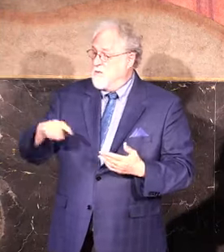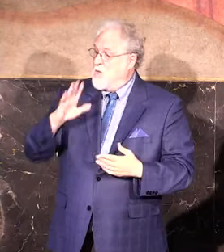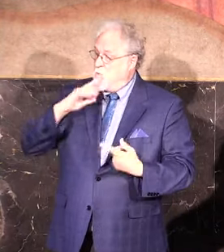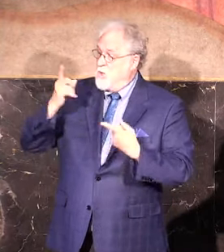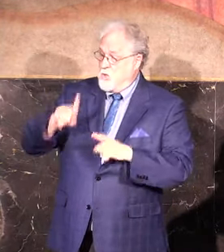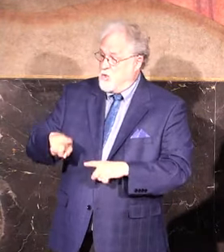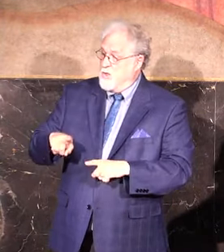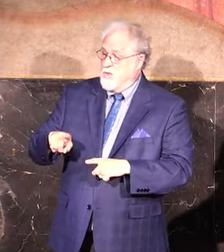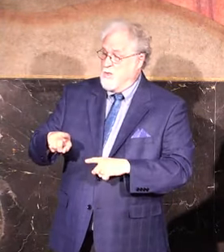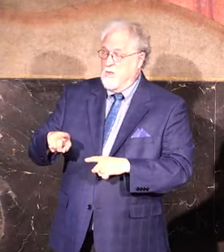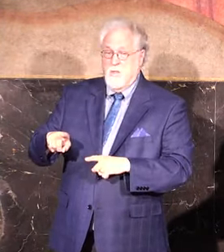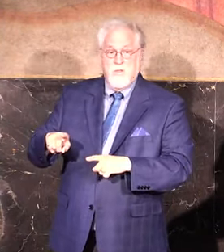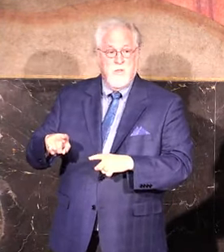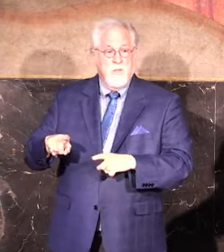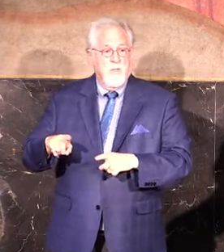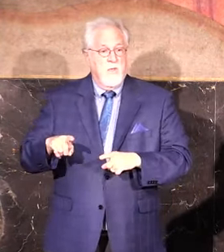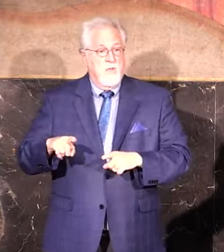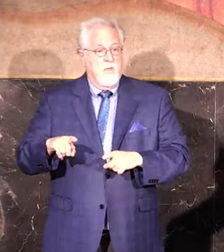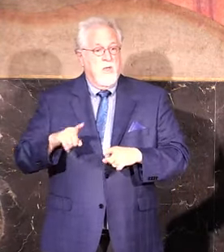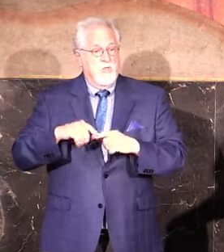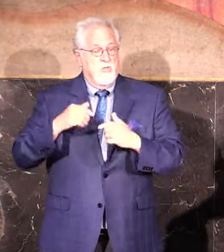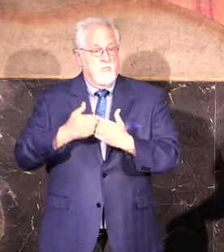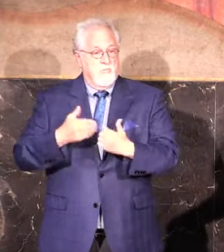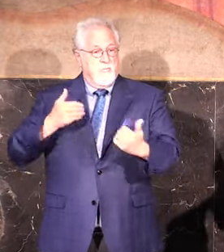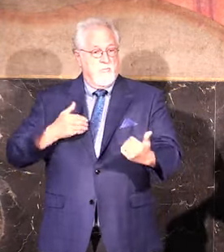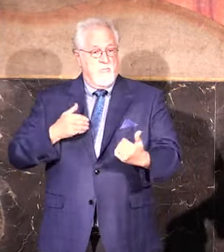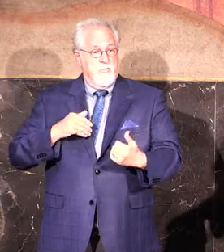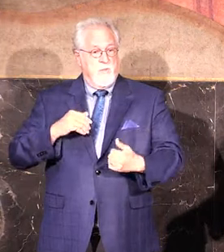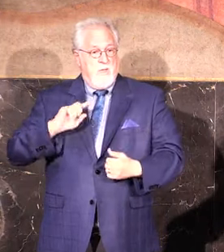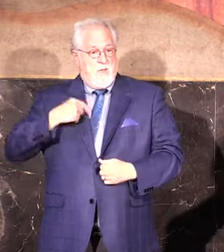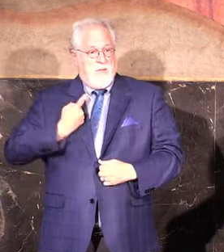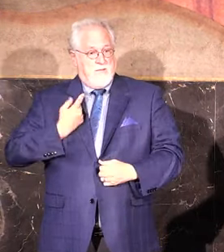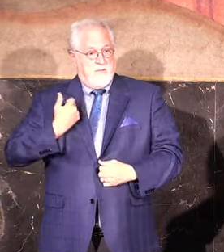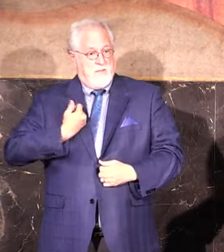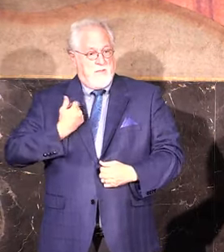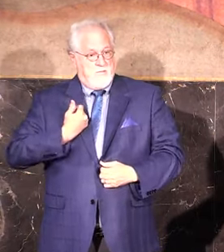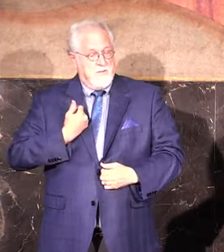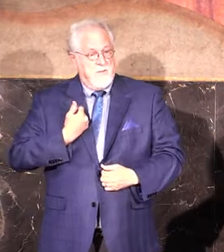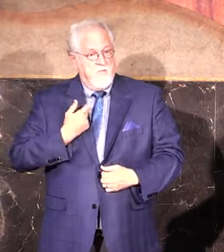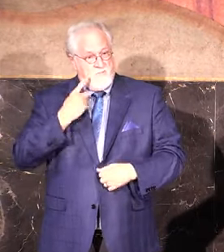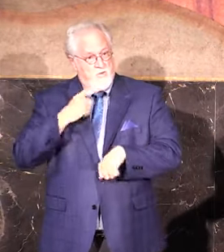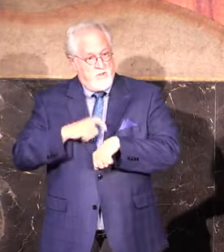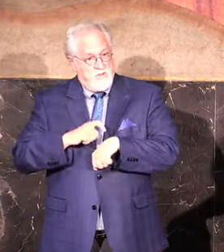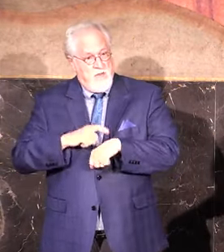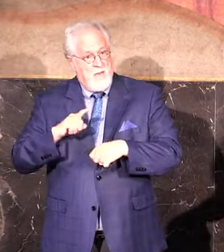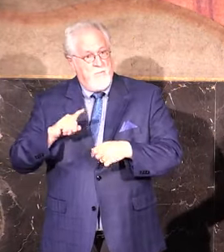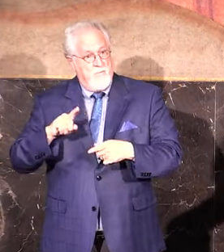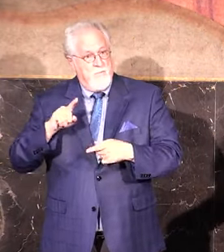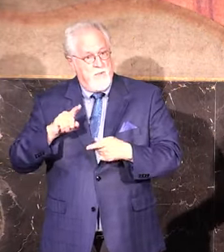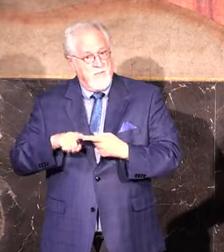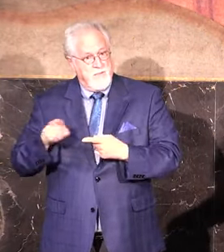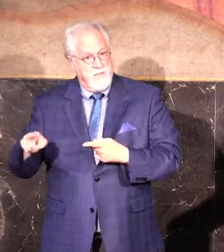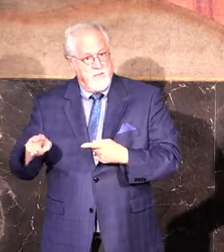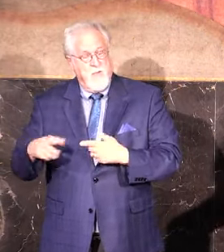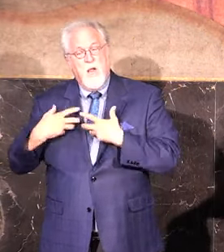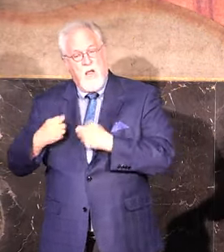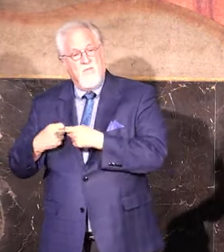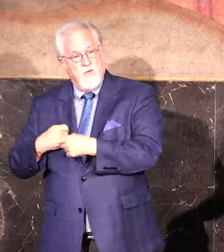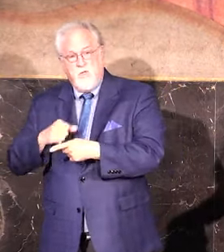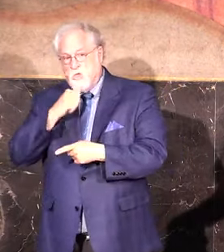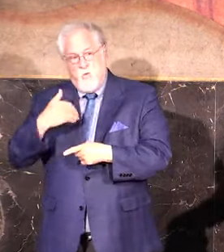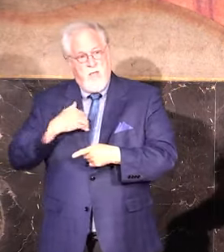agree to isolate themselves for some period of time until they could be confident that they